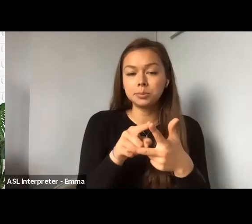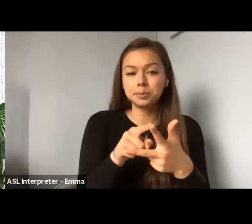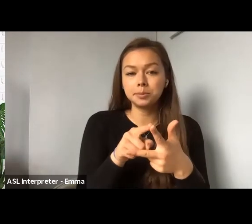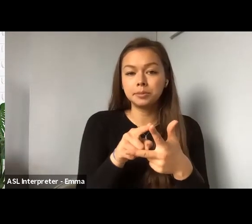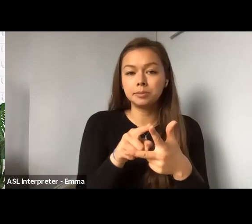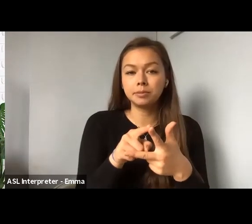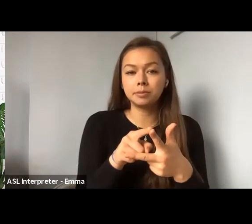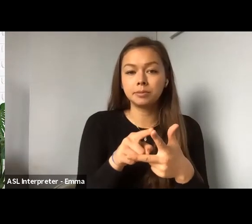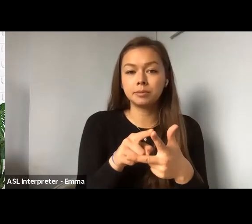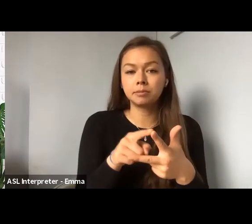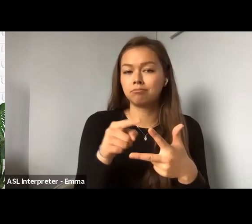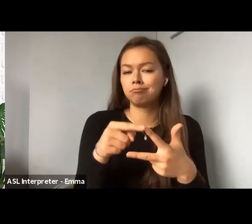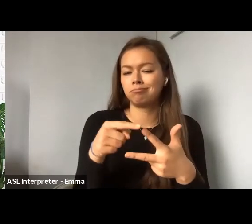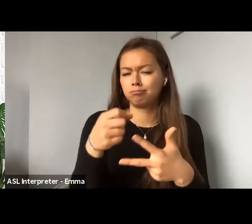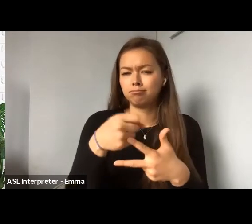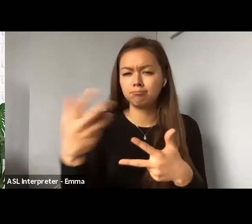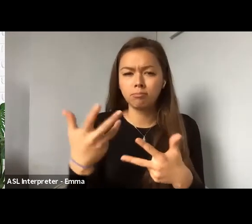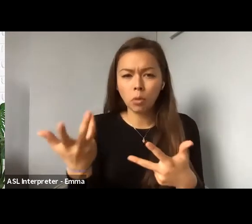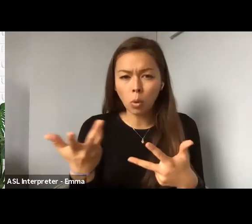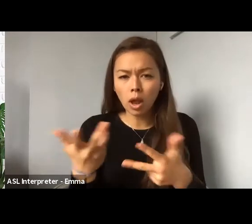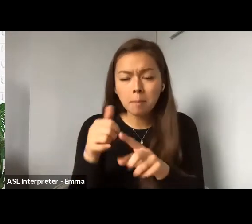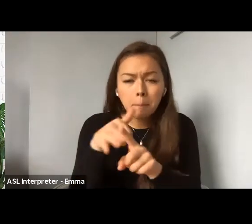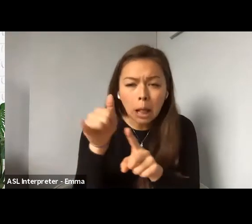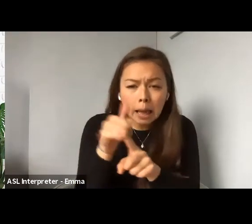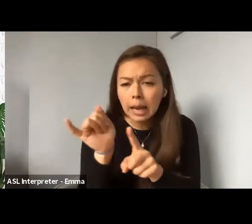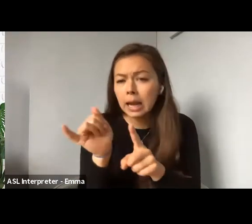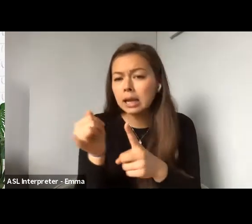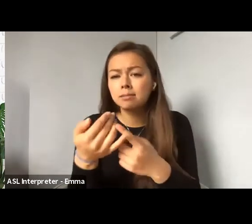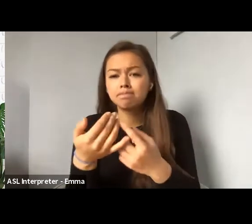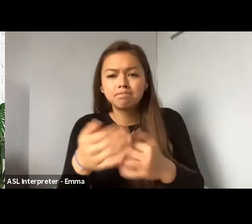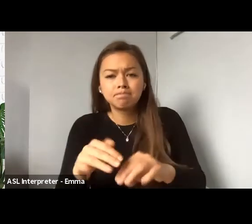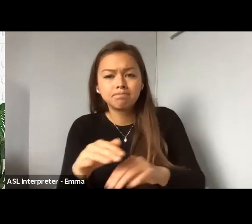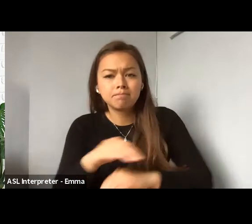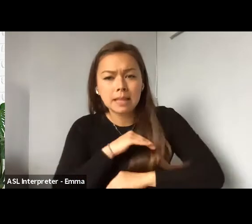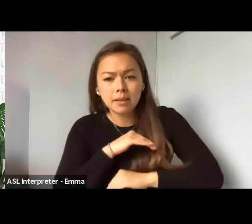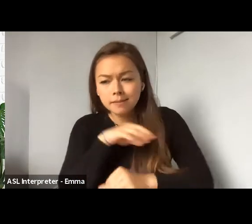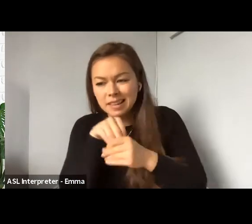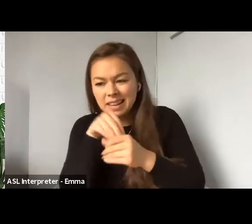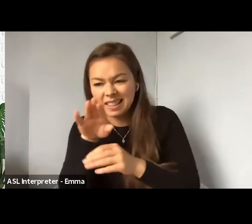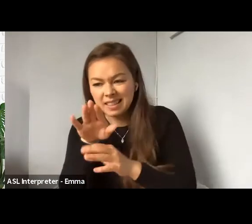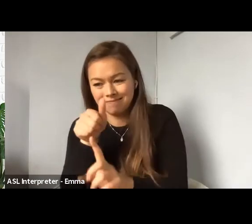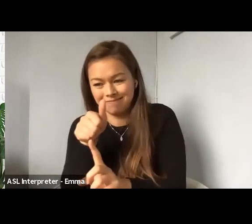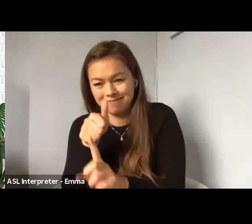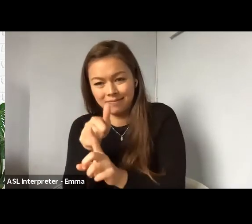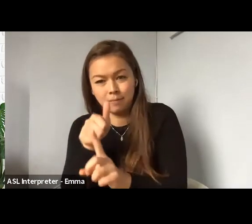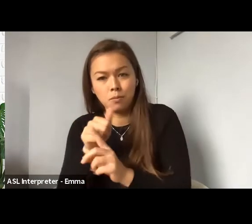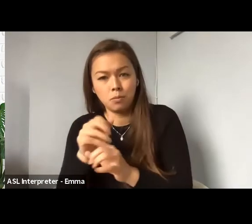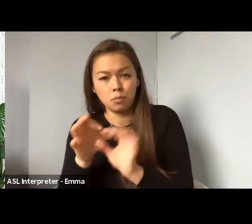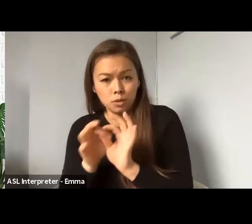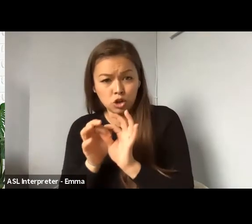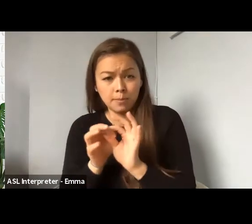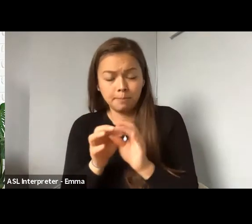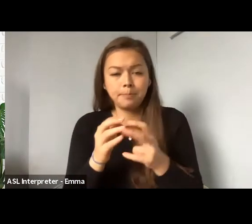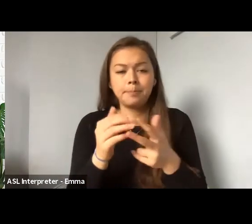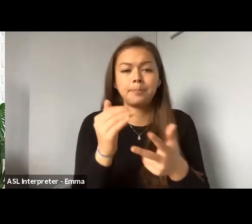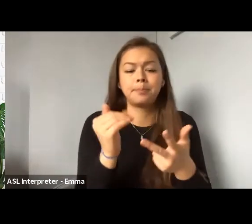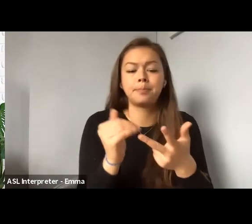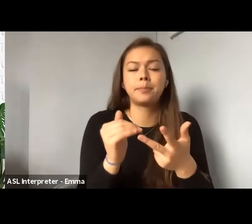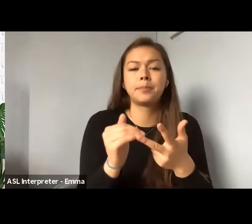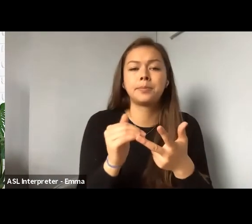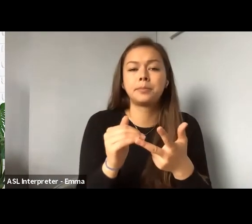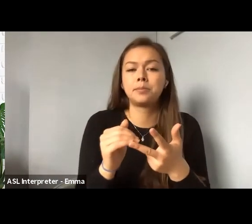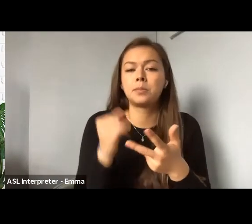satisfaction, and so that's looking at bullying and satisfaction within the dating relationship, as well as jealousy, and we're starting to